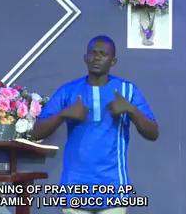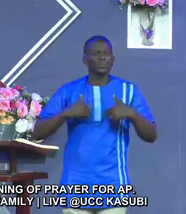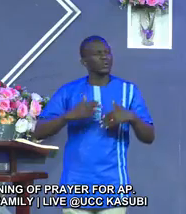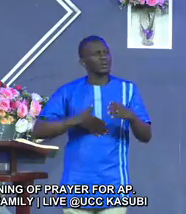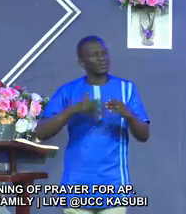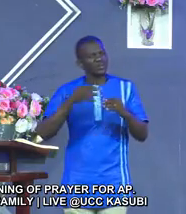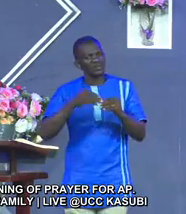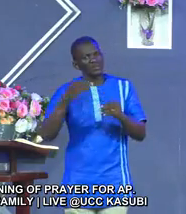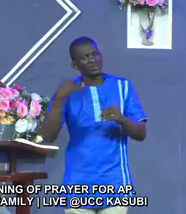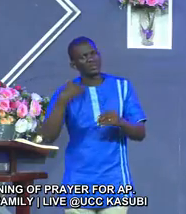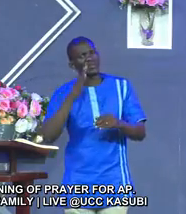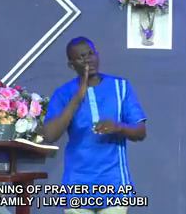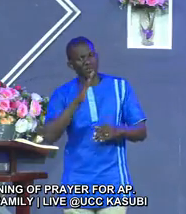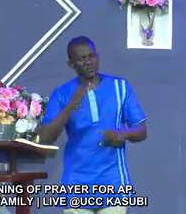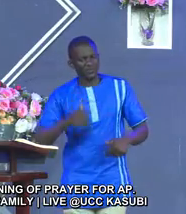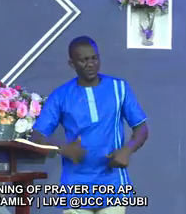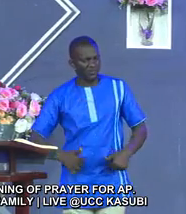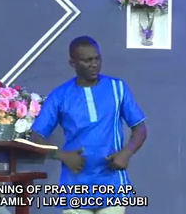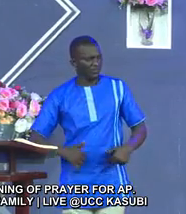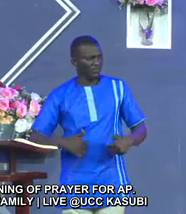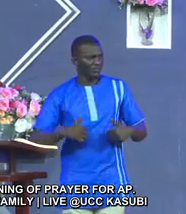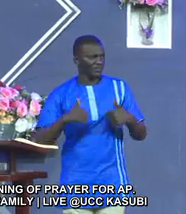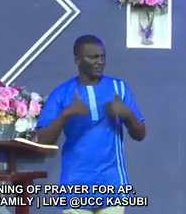My brother,